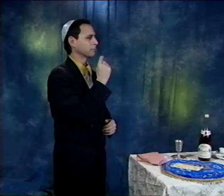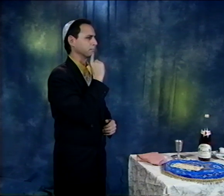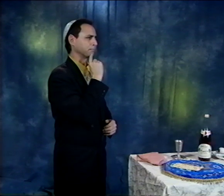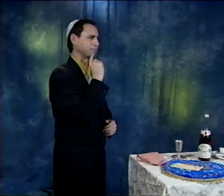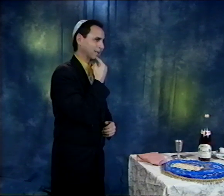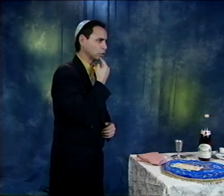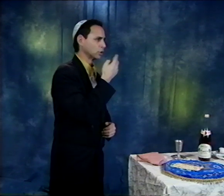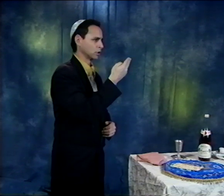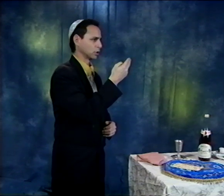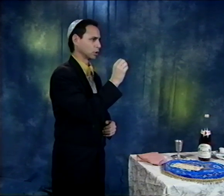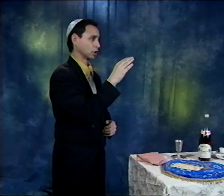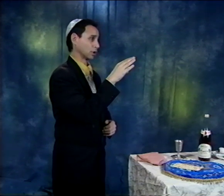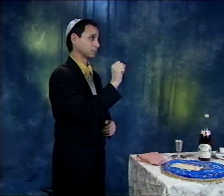We eat the bitter herbs